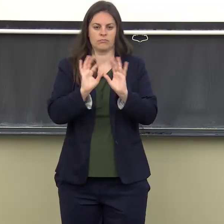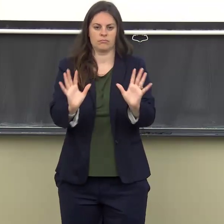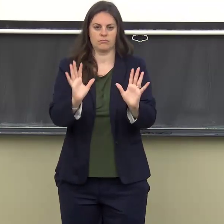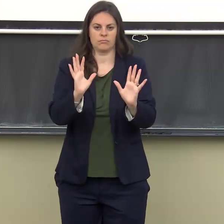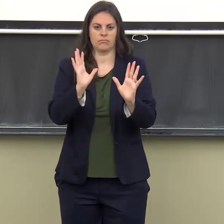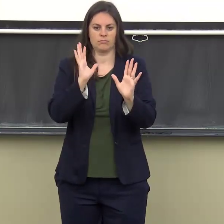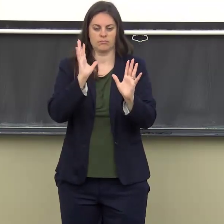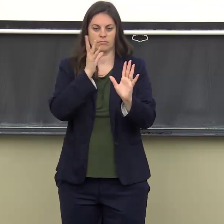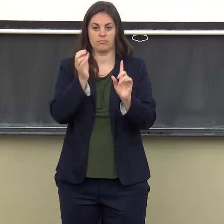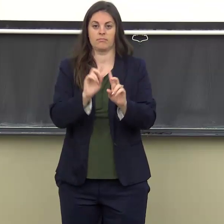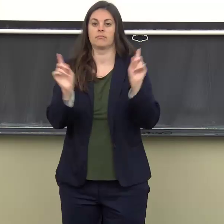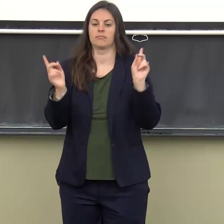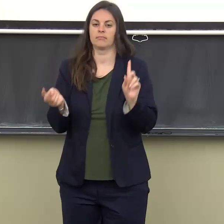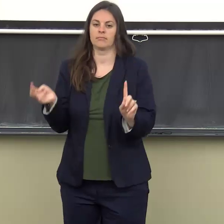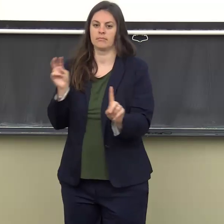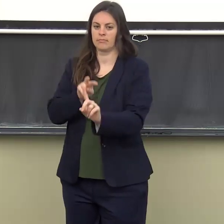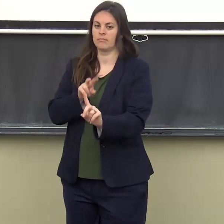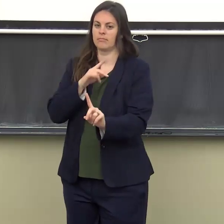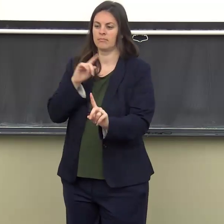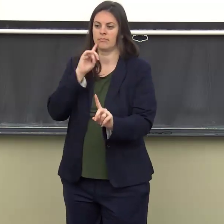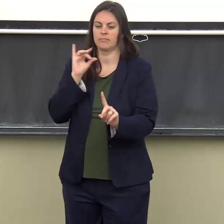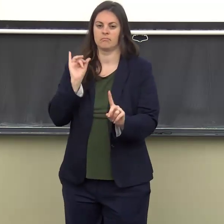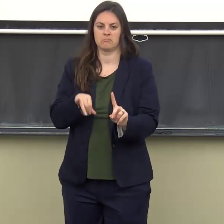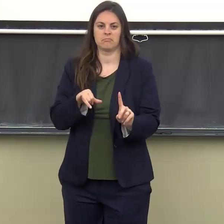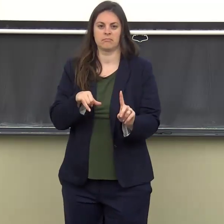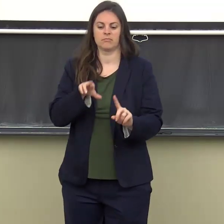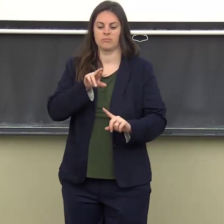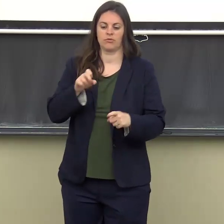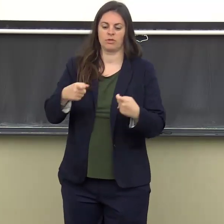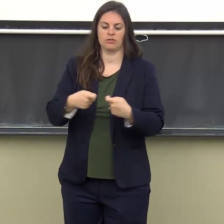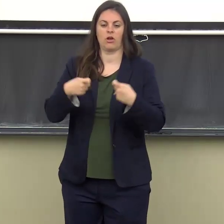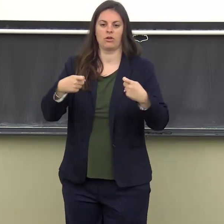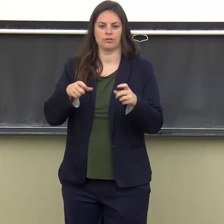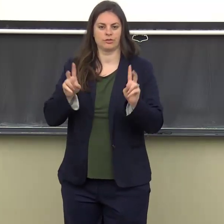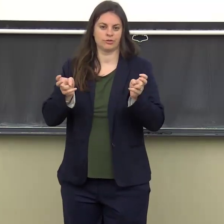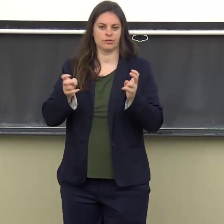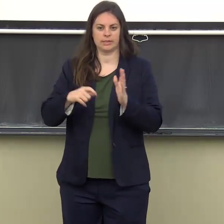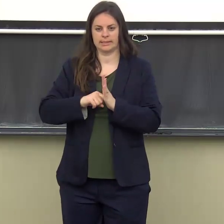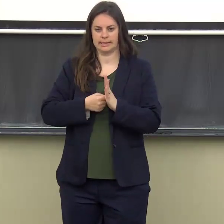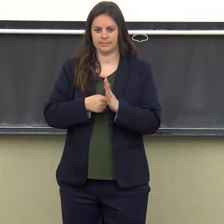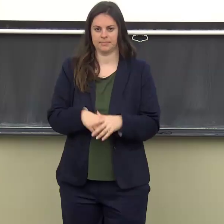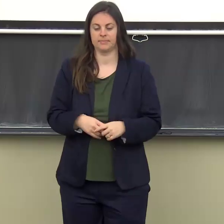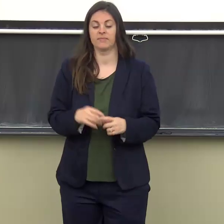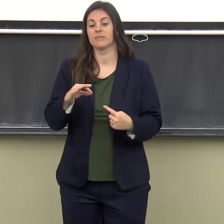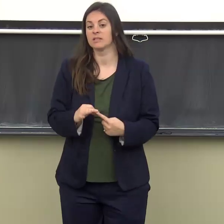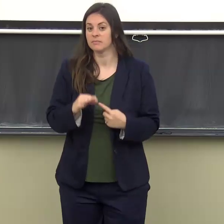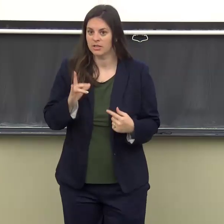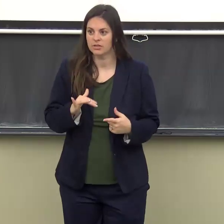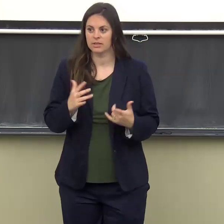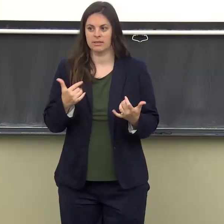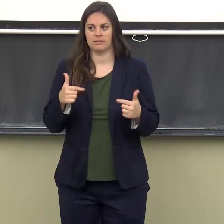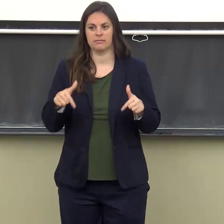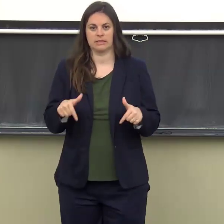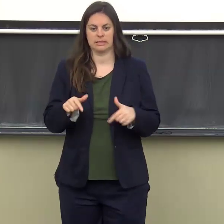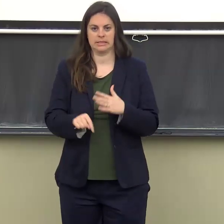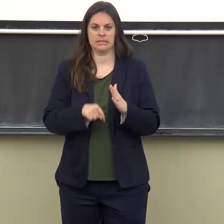different perspective. And I think that recharge is absolutely key, especially in